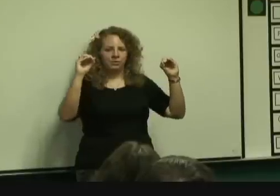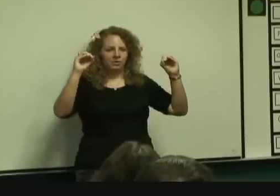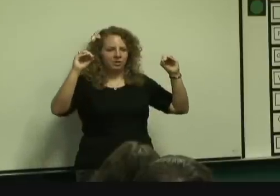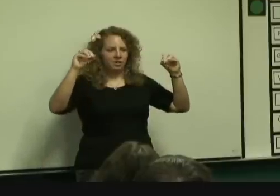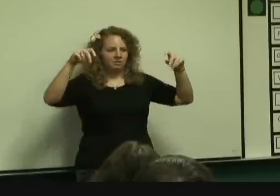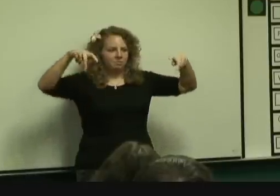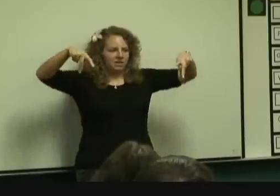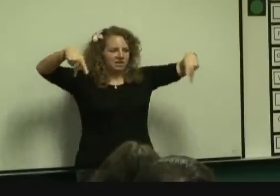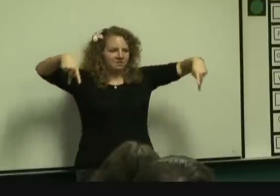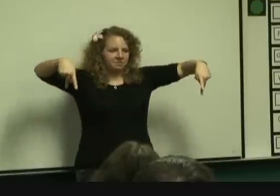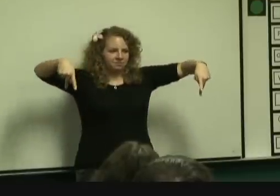And P.